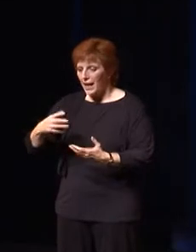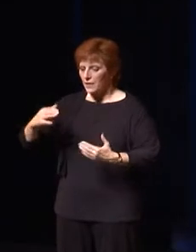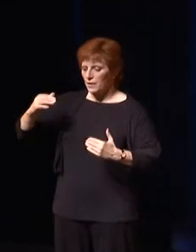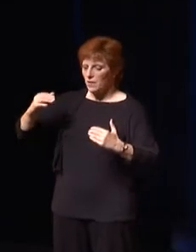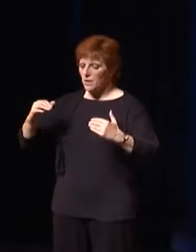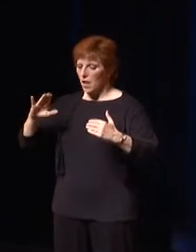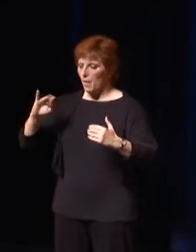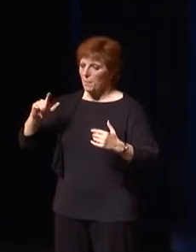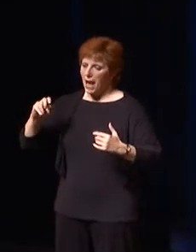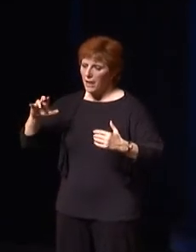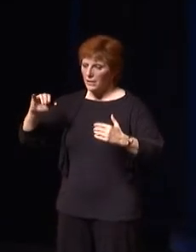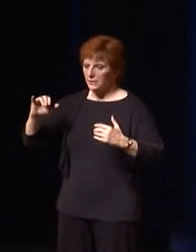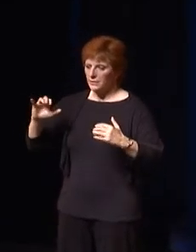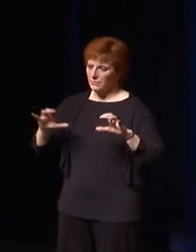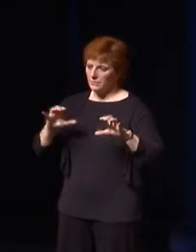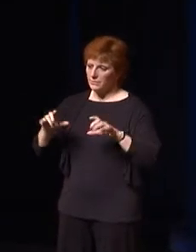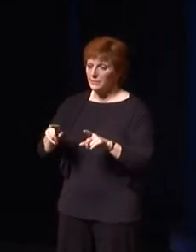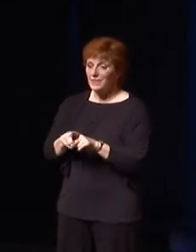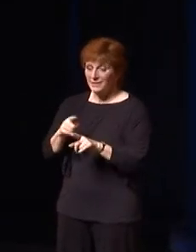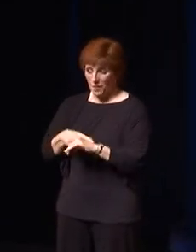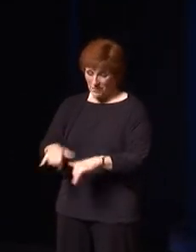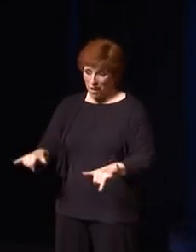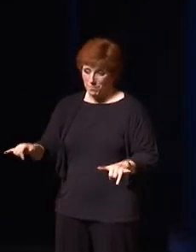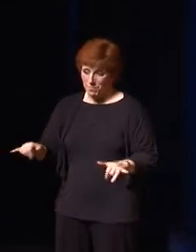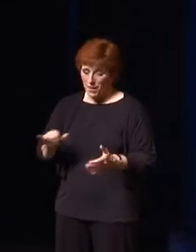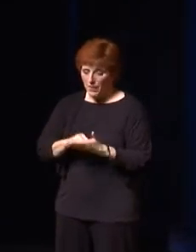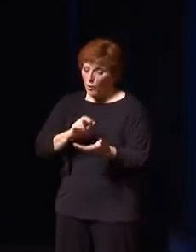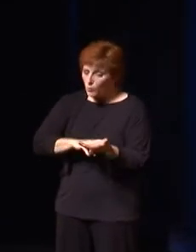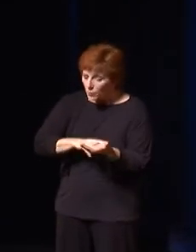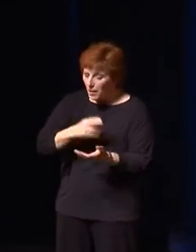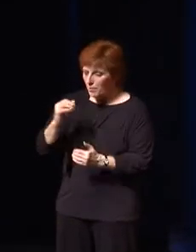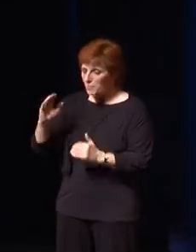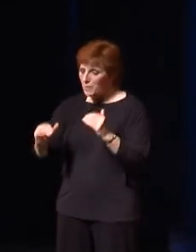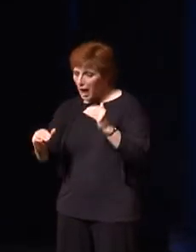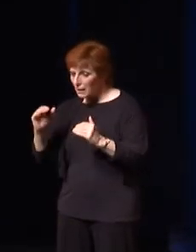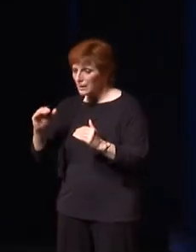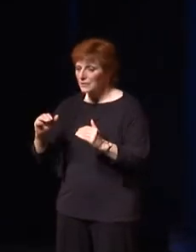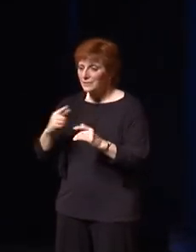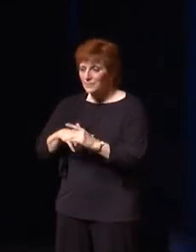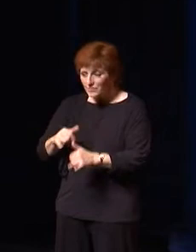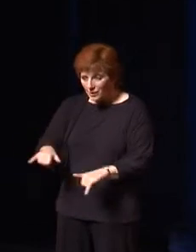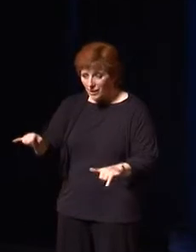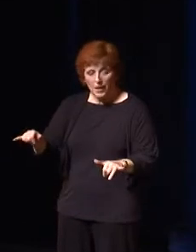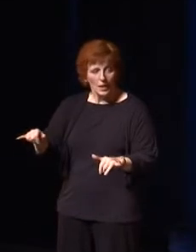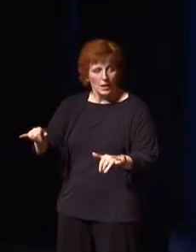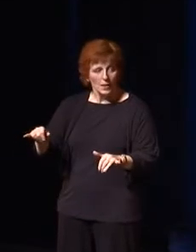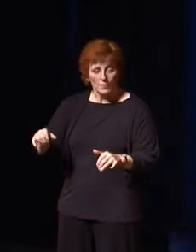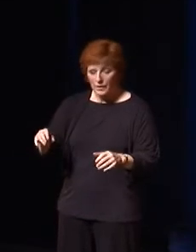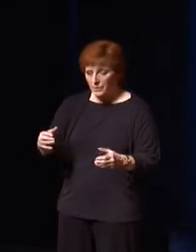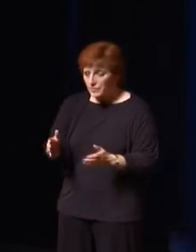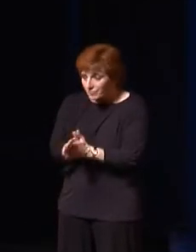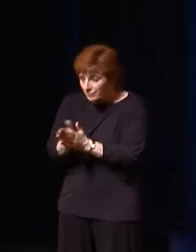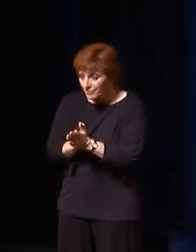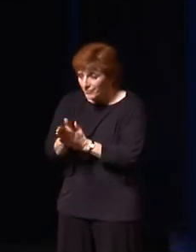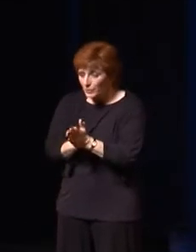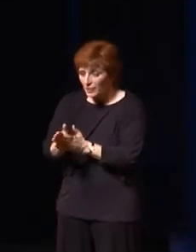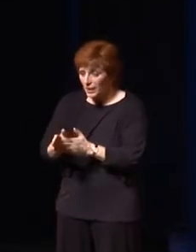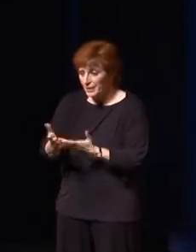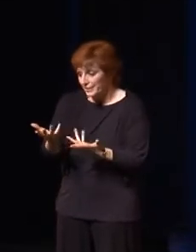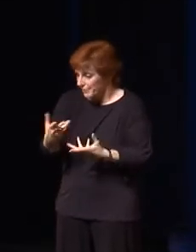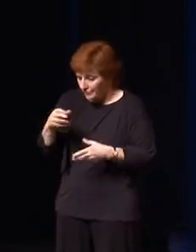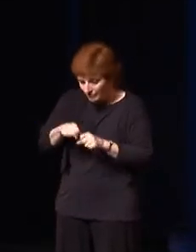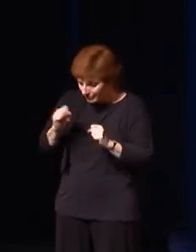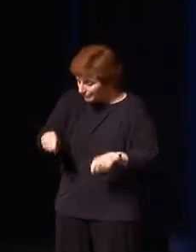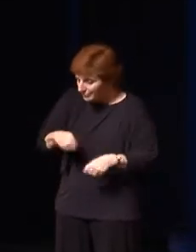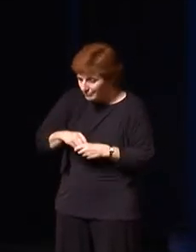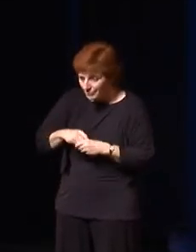activities at the same time. And that rhythmic activity and that balancing activity stimulates the vestibular system. And for some unknown reason,